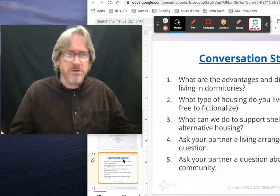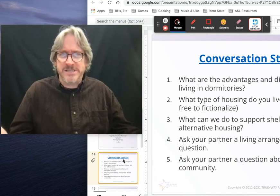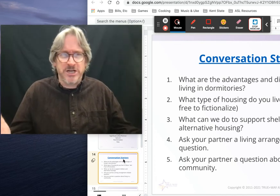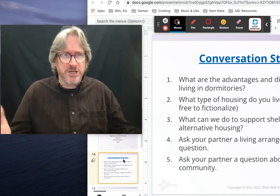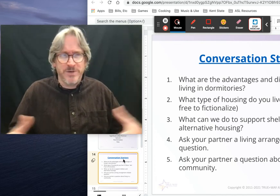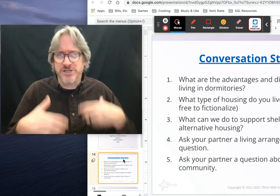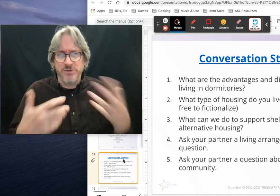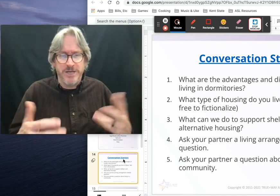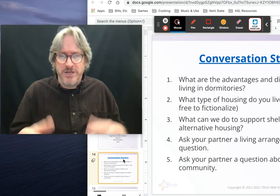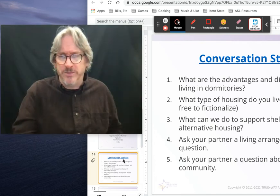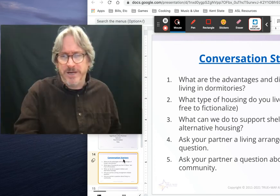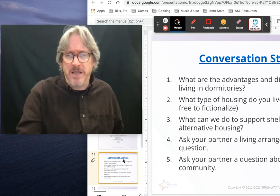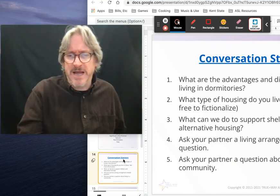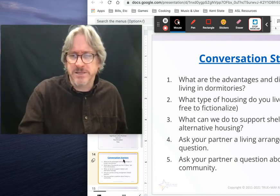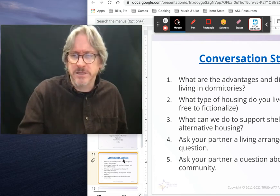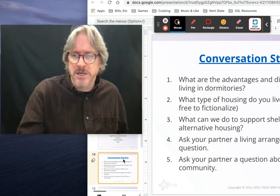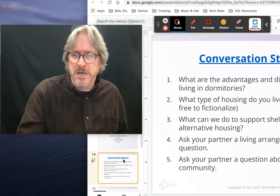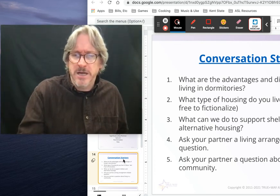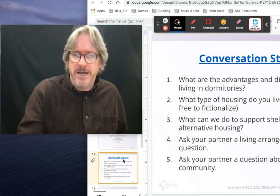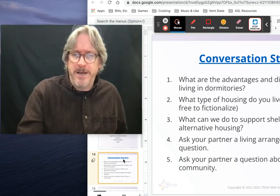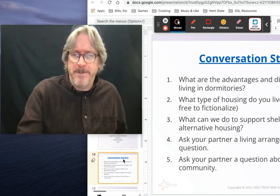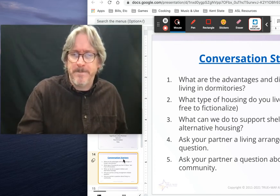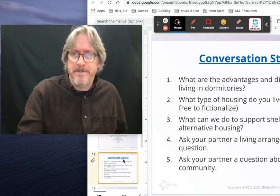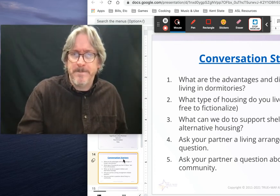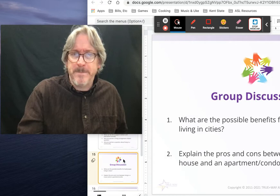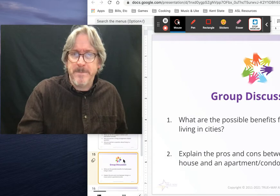So these are all discussion questions we can do in class.